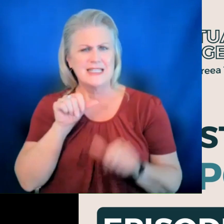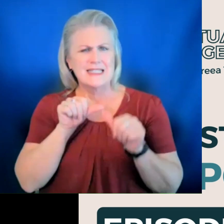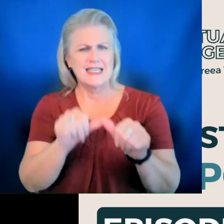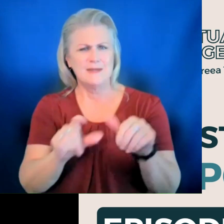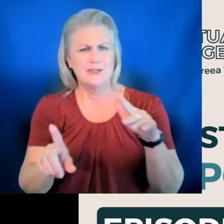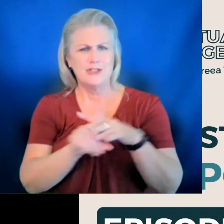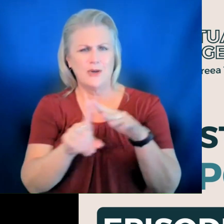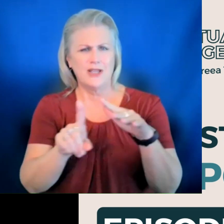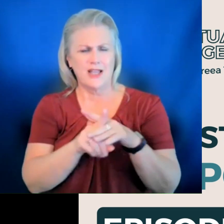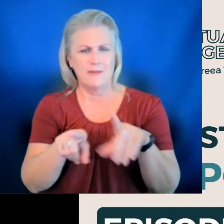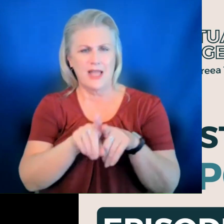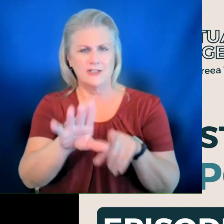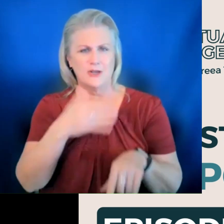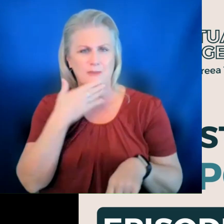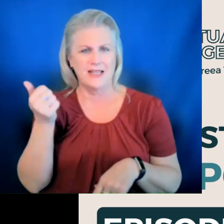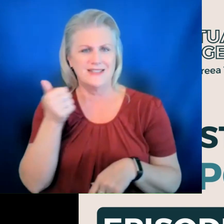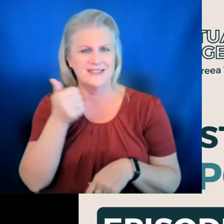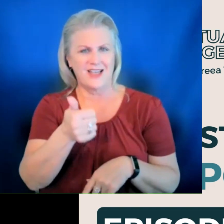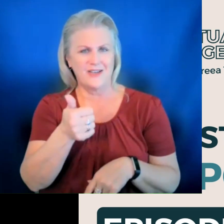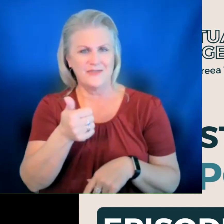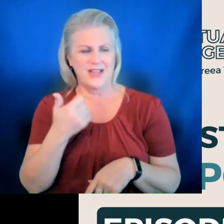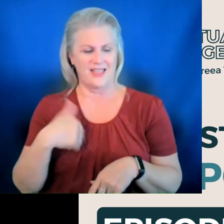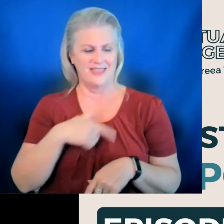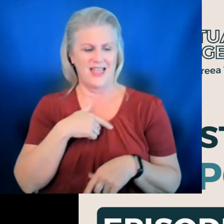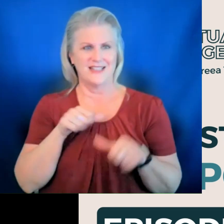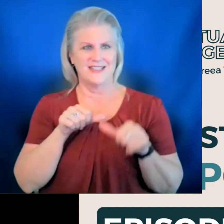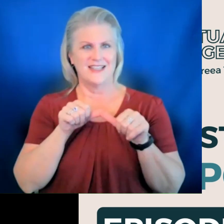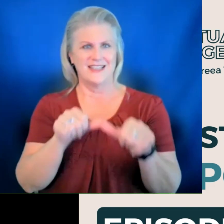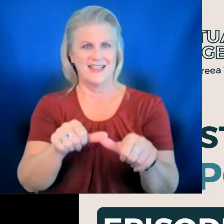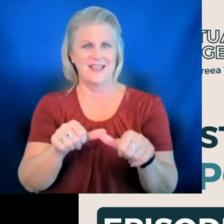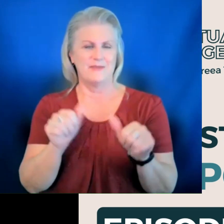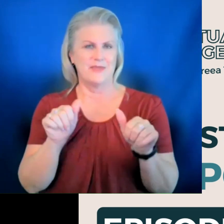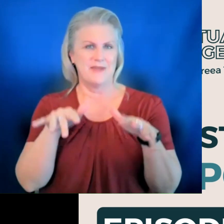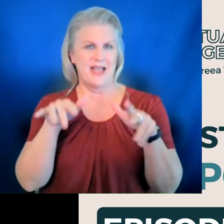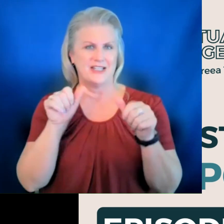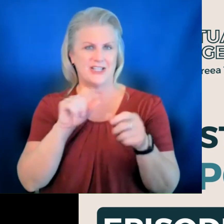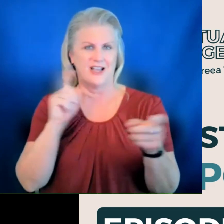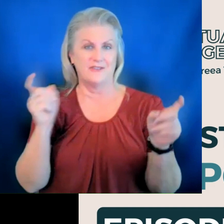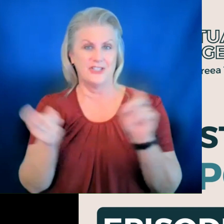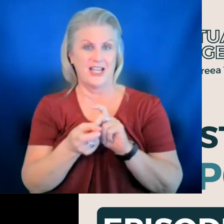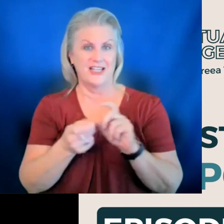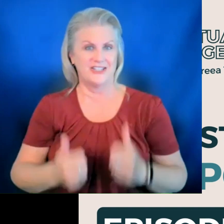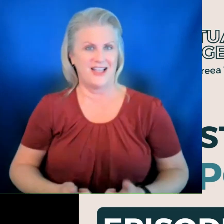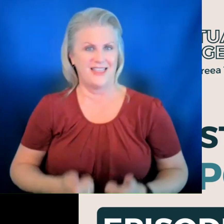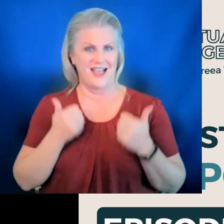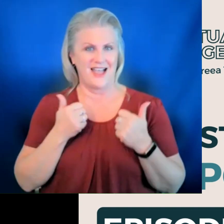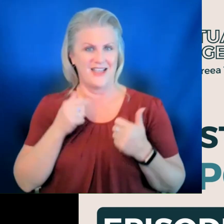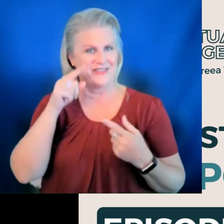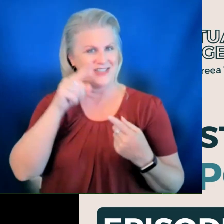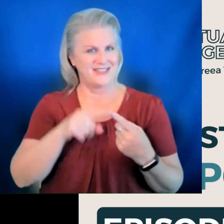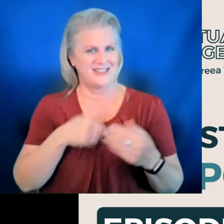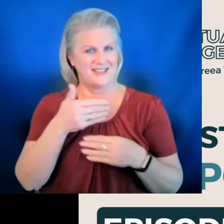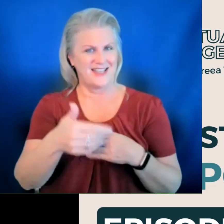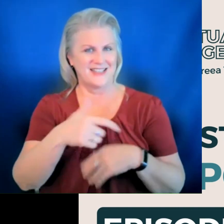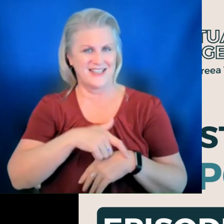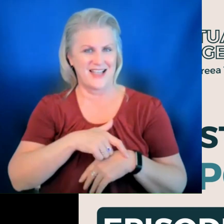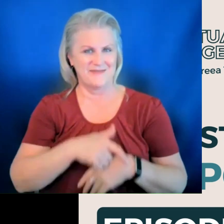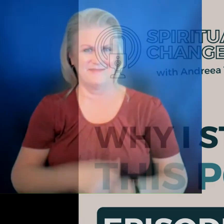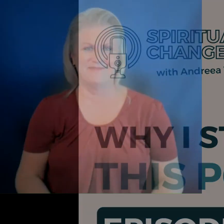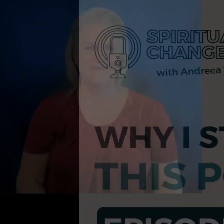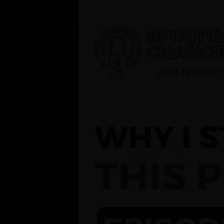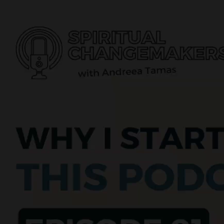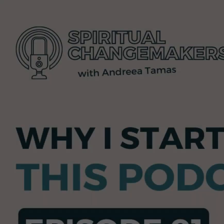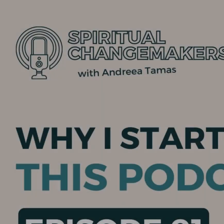Keep showing up as your best self, and let's keep the magic of change alive. Until next time.